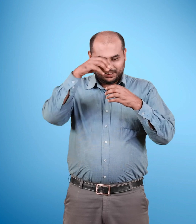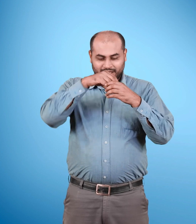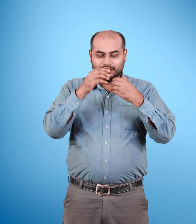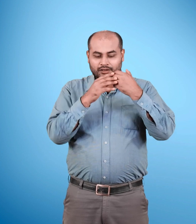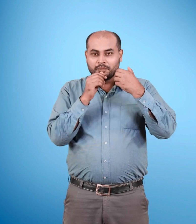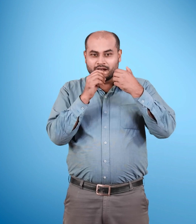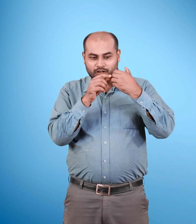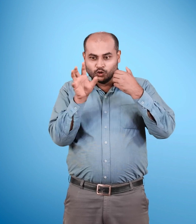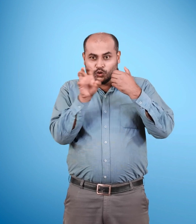condensation,